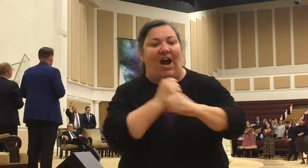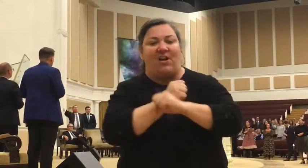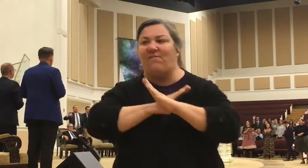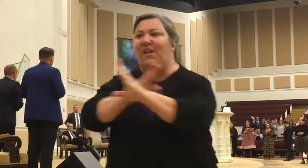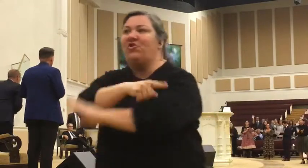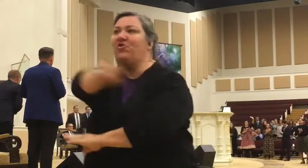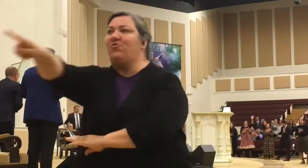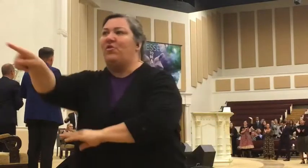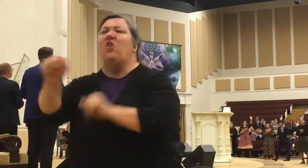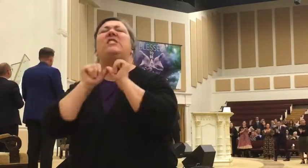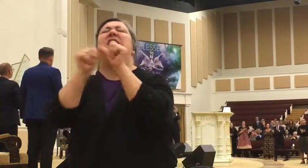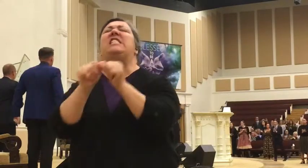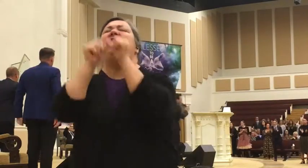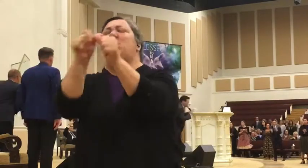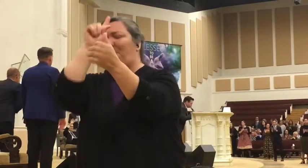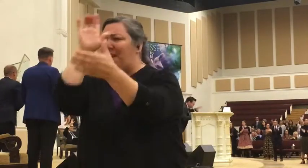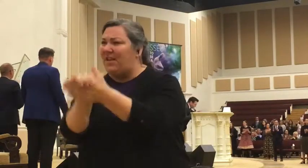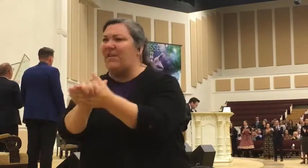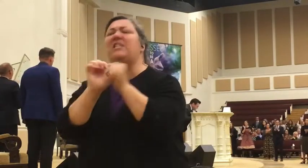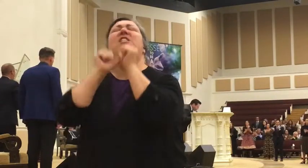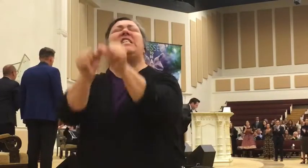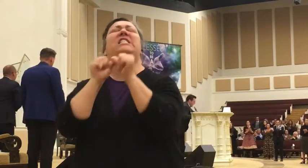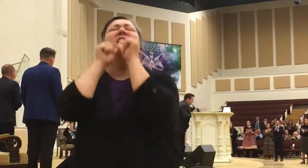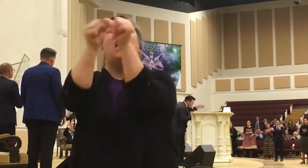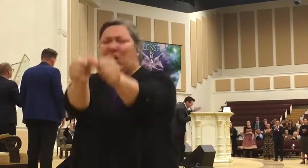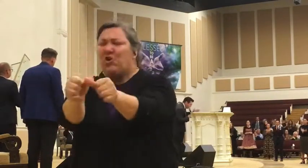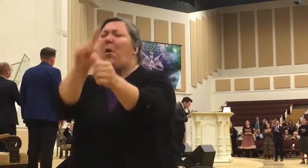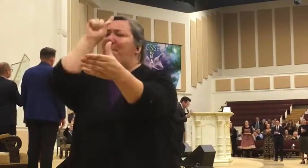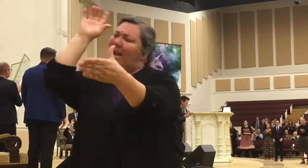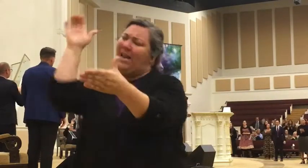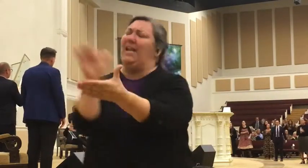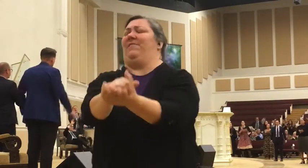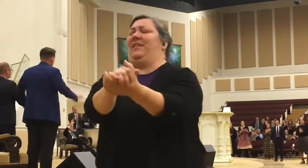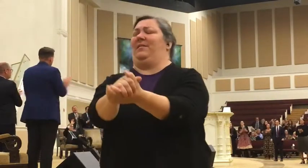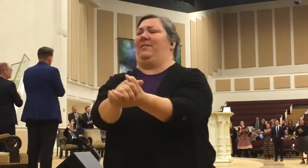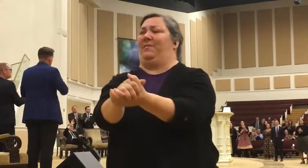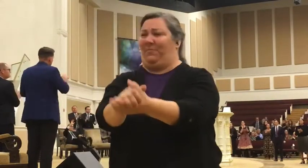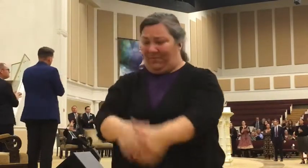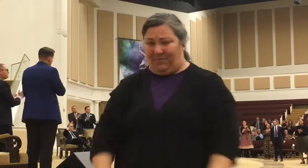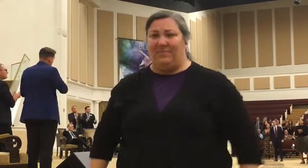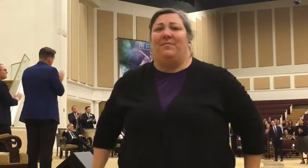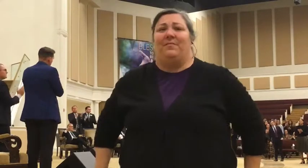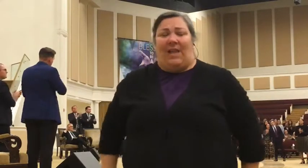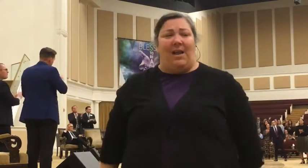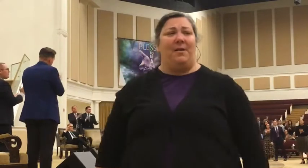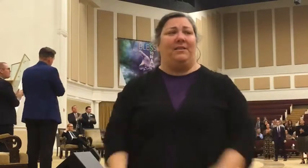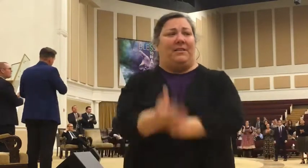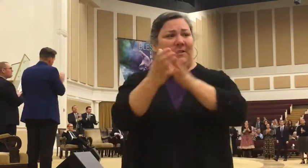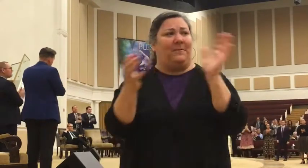believing. You just keep believing. You just keep believing.